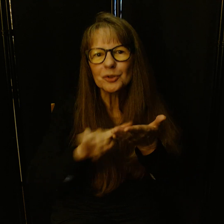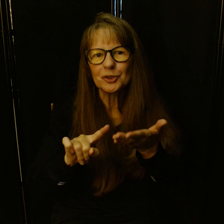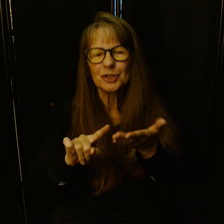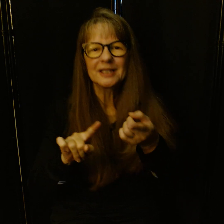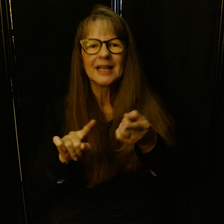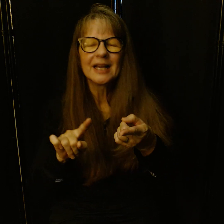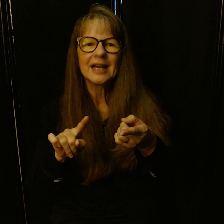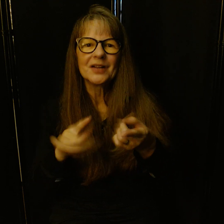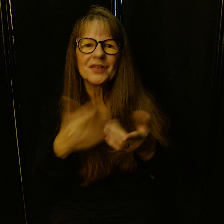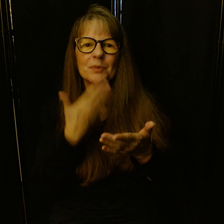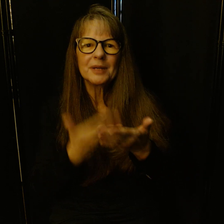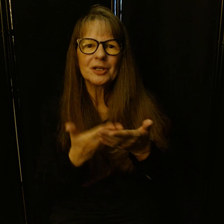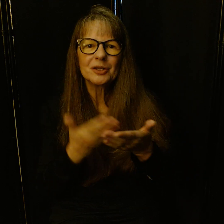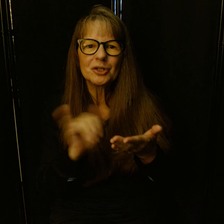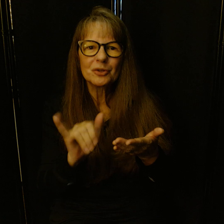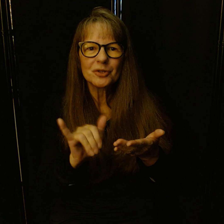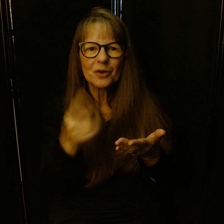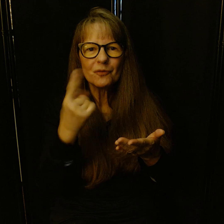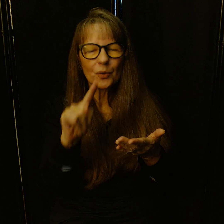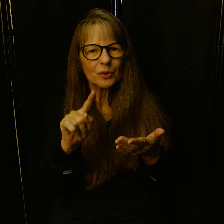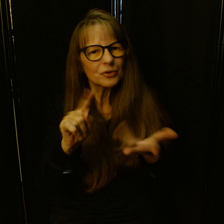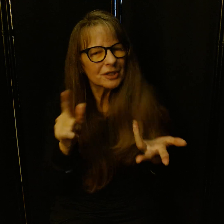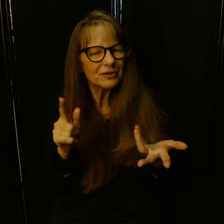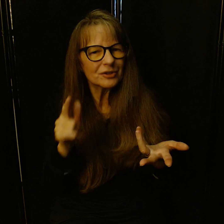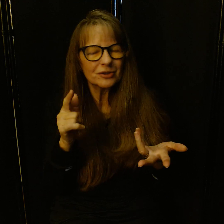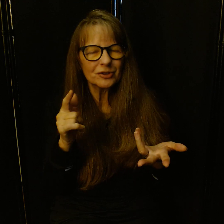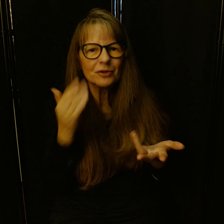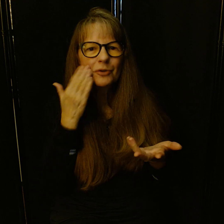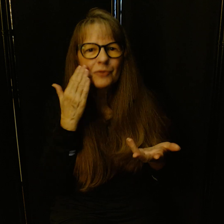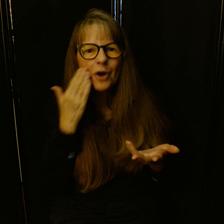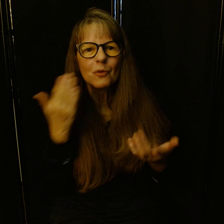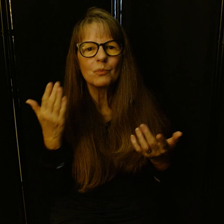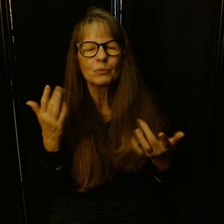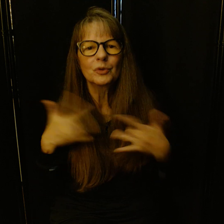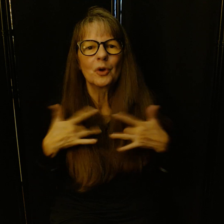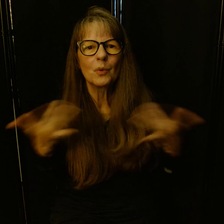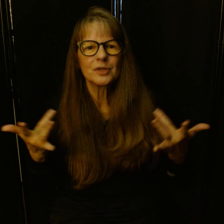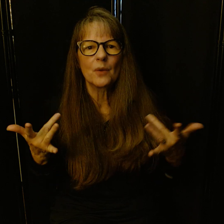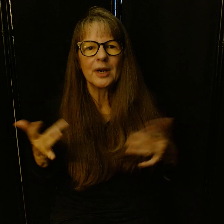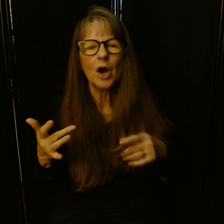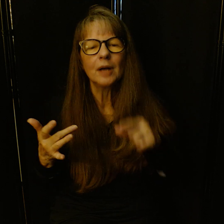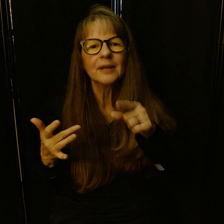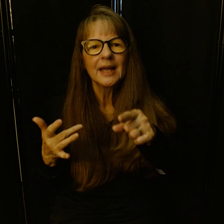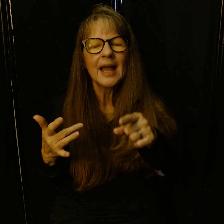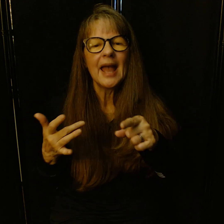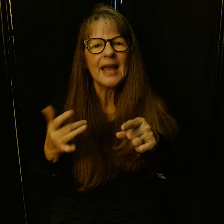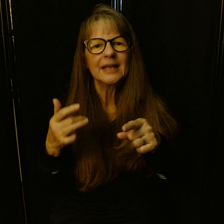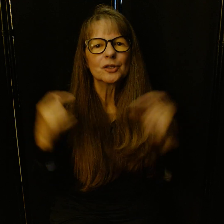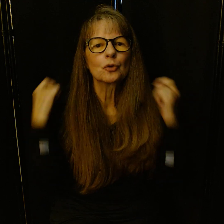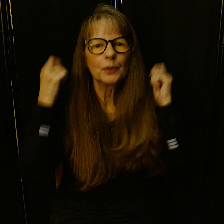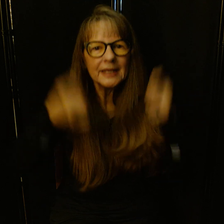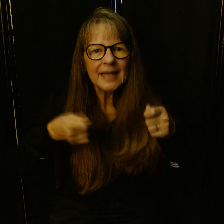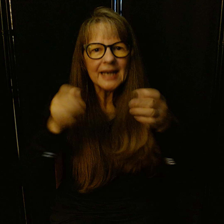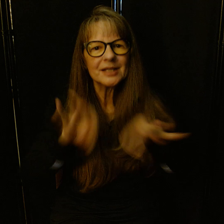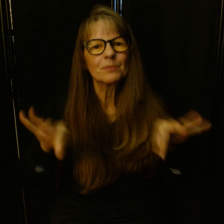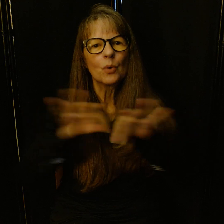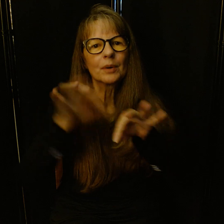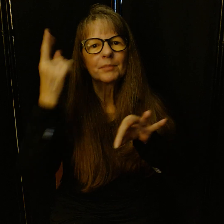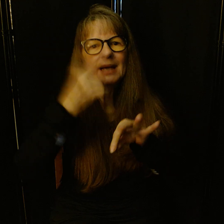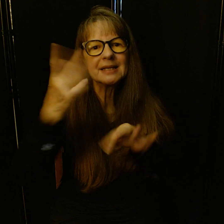it, that would be good too. So for your just so you know what's going on. And Greenland is important because it's